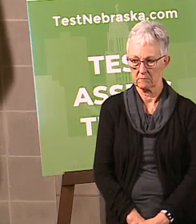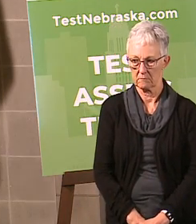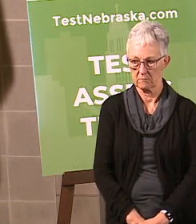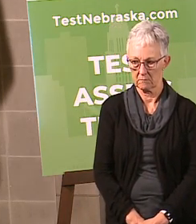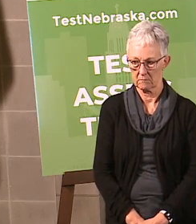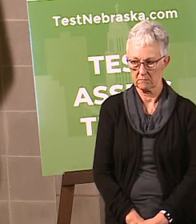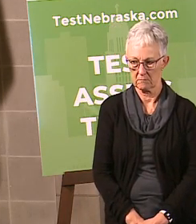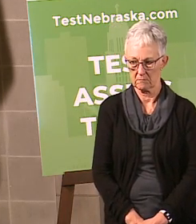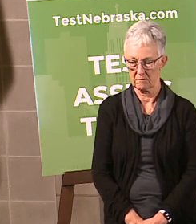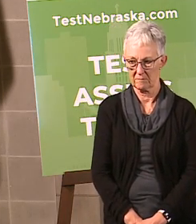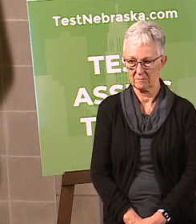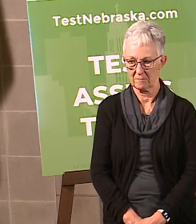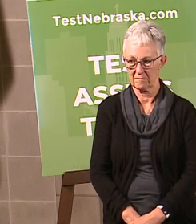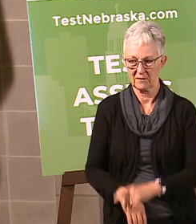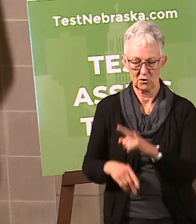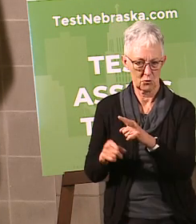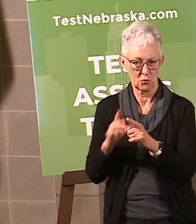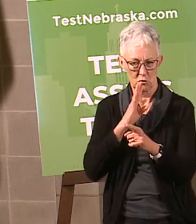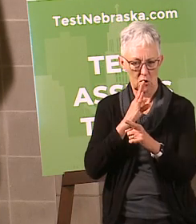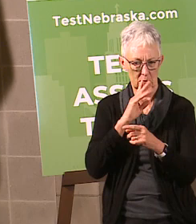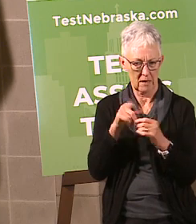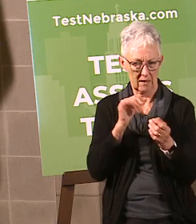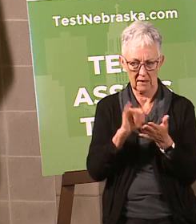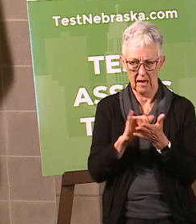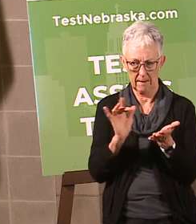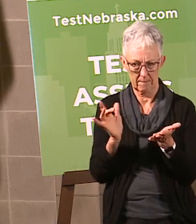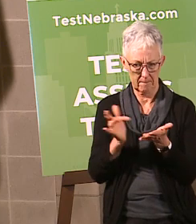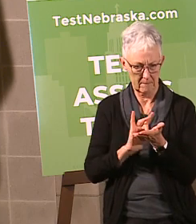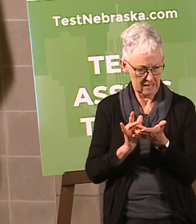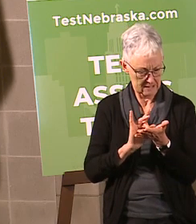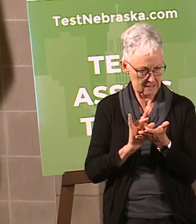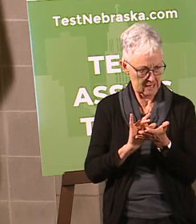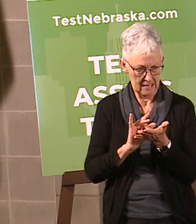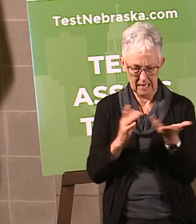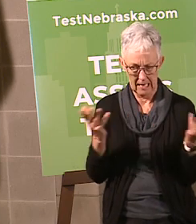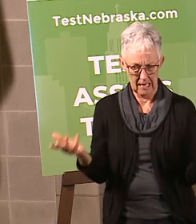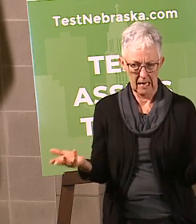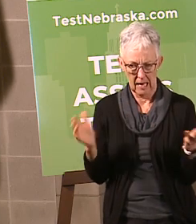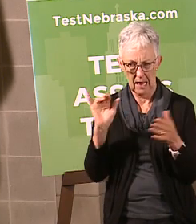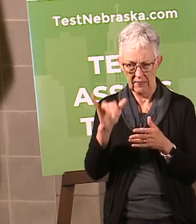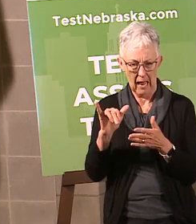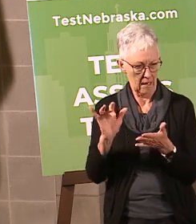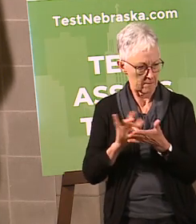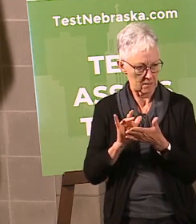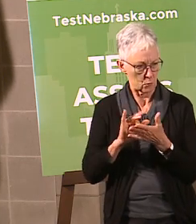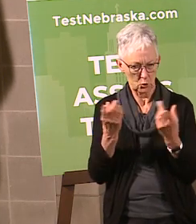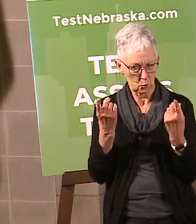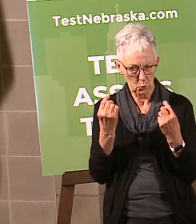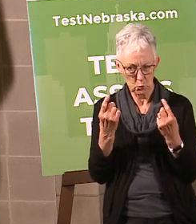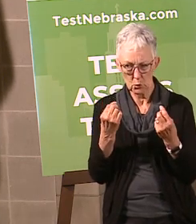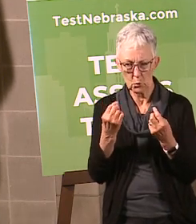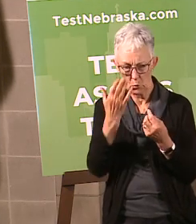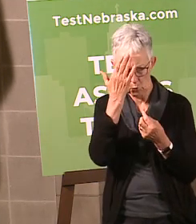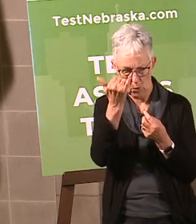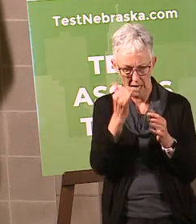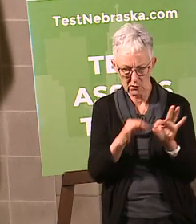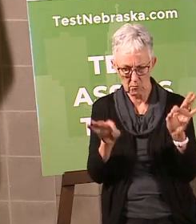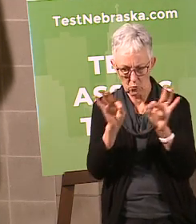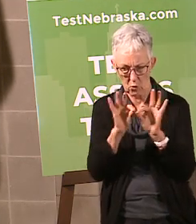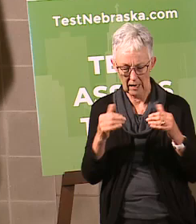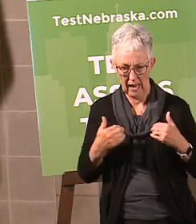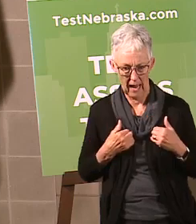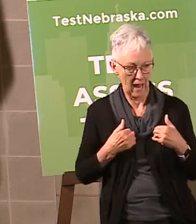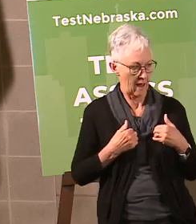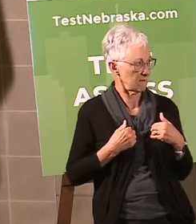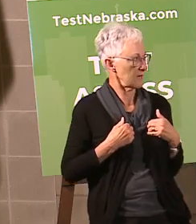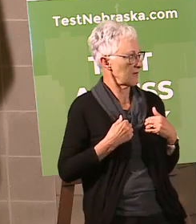Desaver. That exactly. Could you kind of explain, maybe Dr. Antone can as well, the validity, like what does that do? Why is it important to have? Dr. Antone, I think that